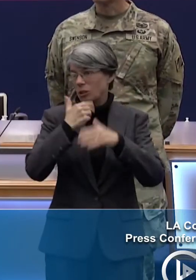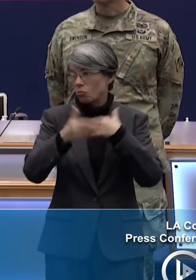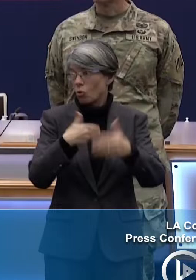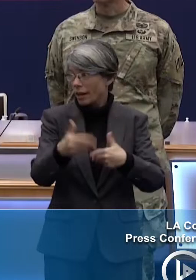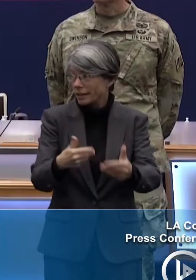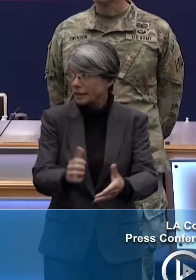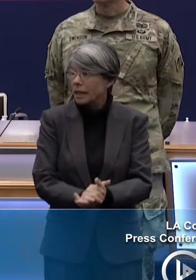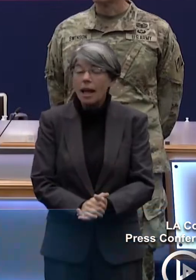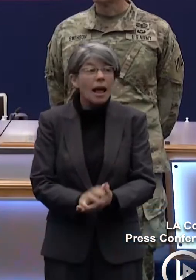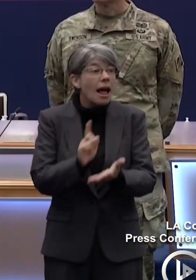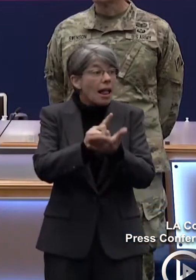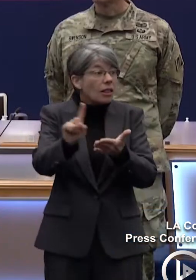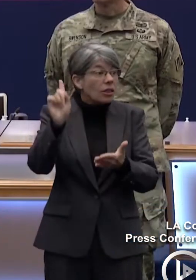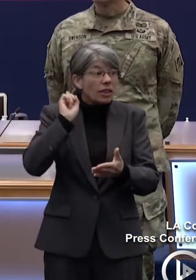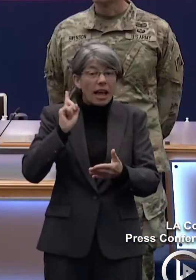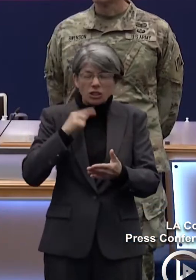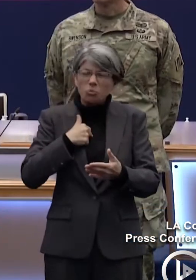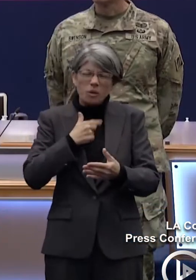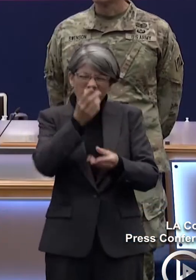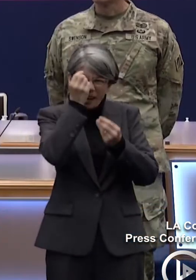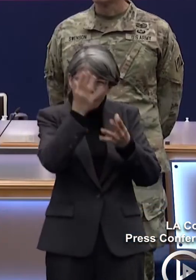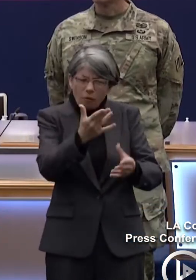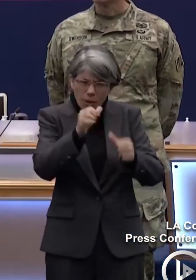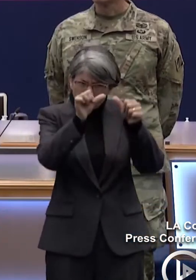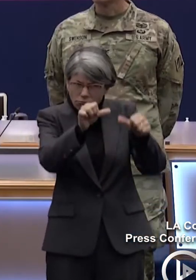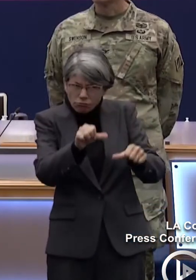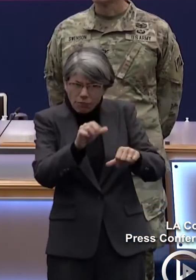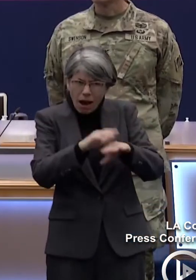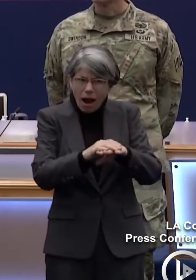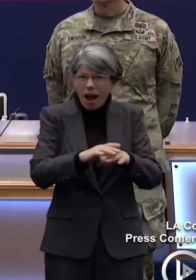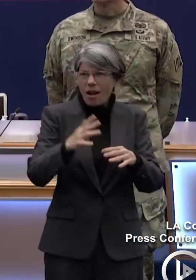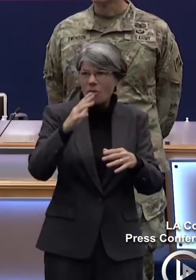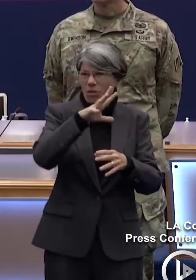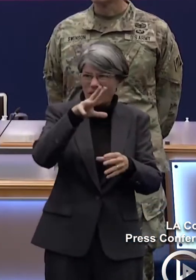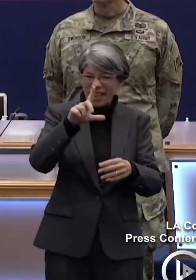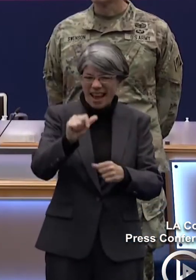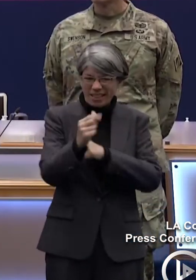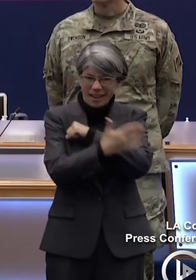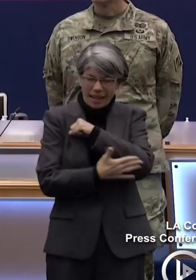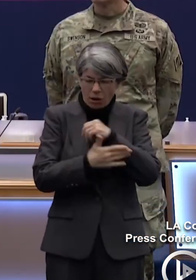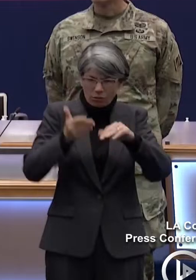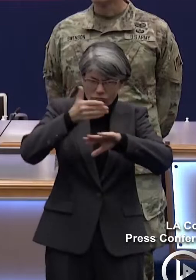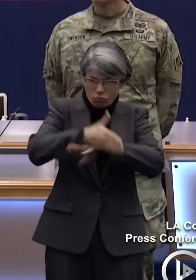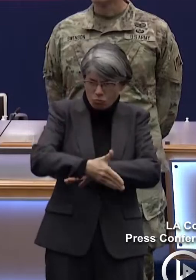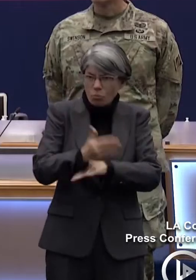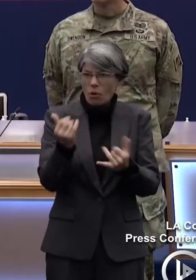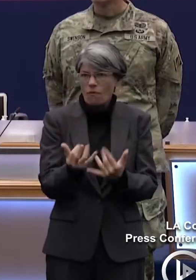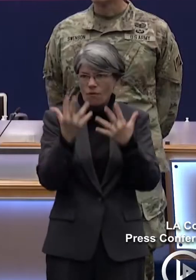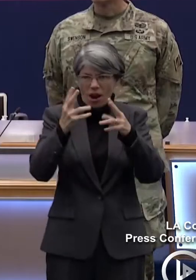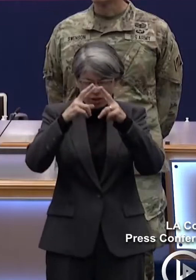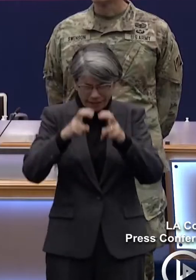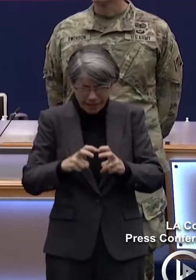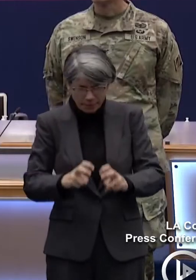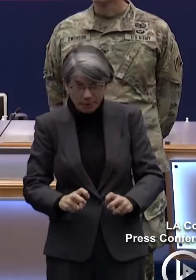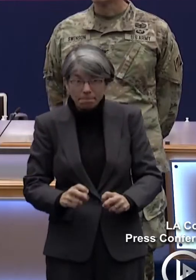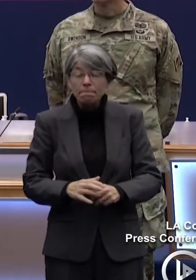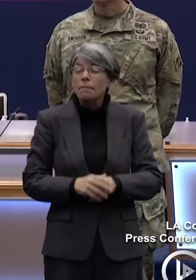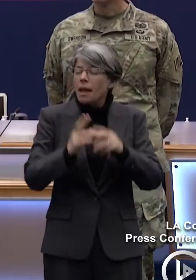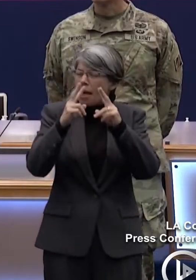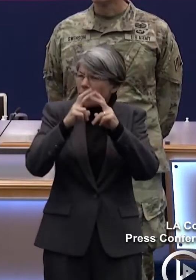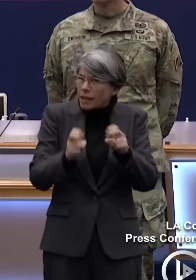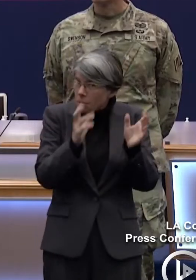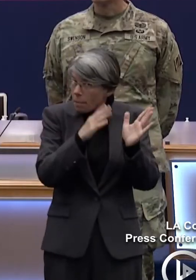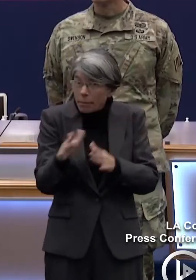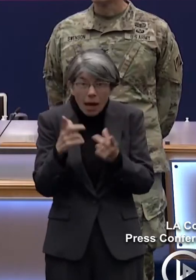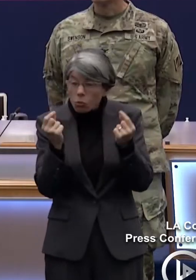process. Last week, we posted information about the LA County Comprehensive Post-Fire Assessment. The assessment